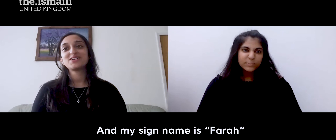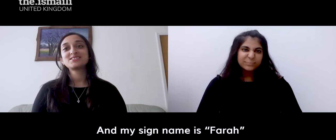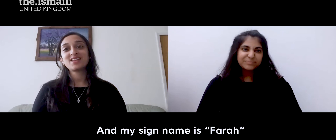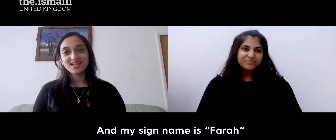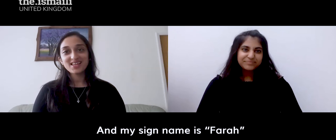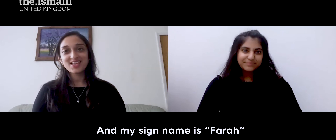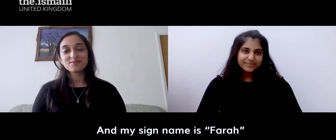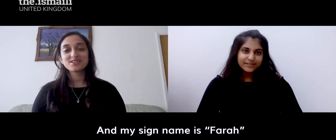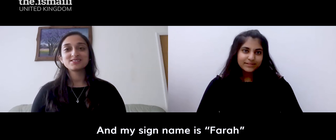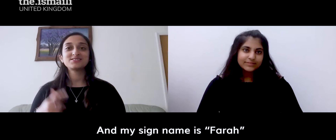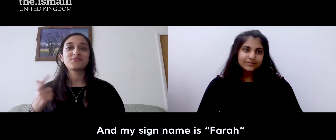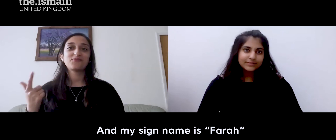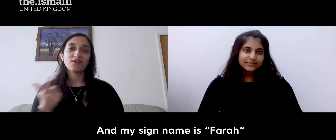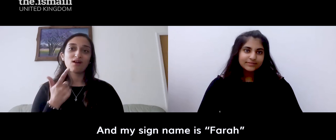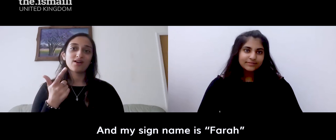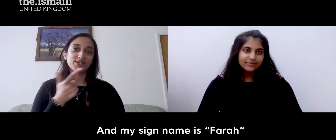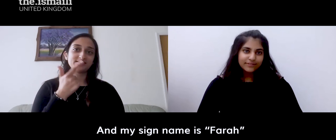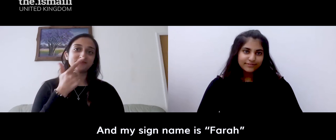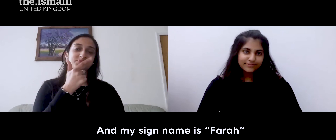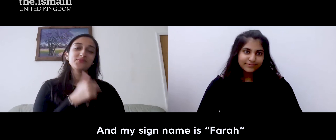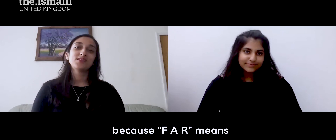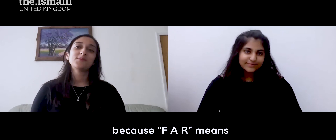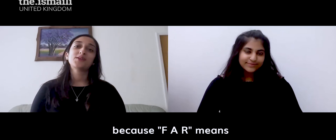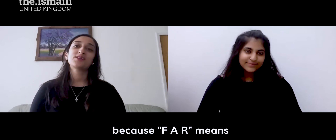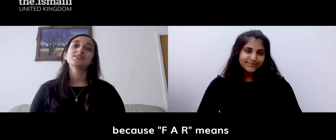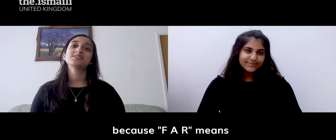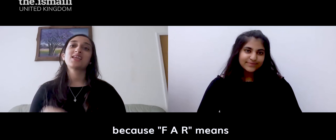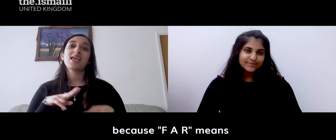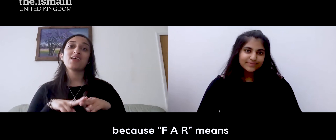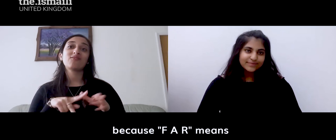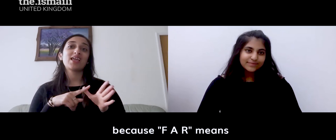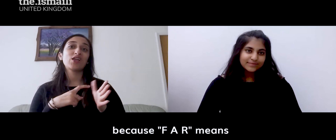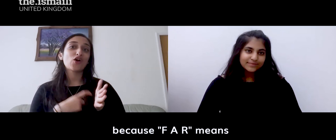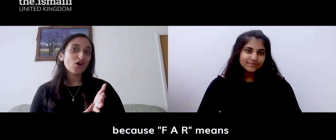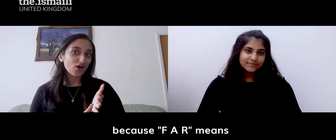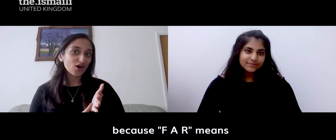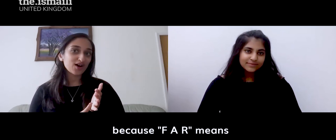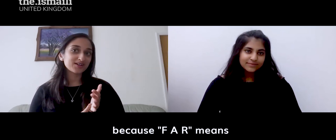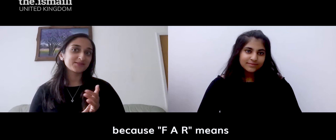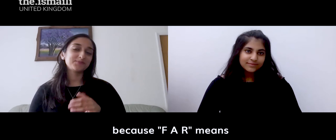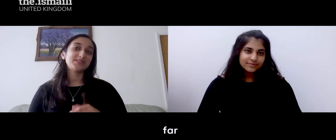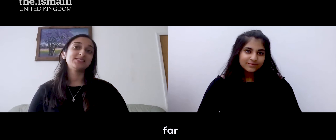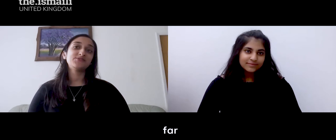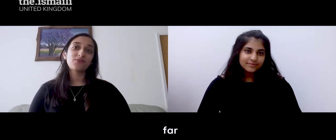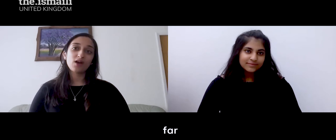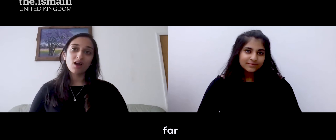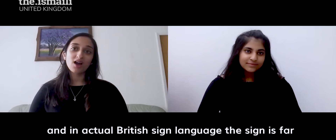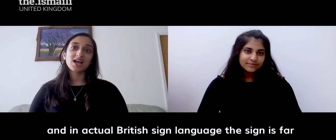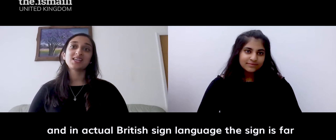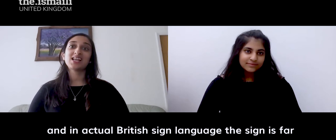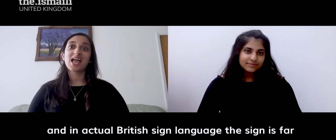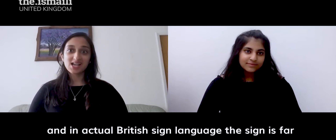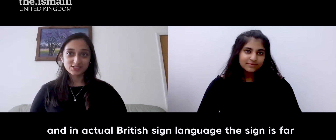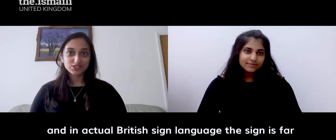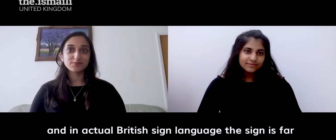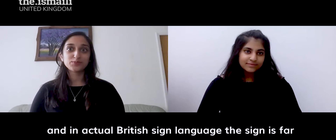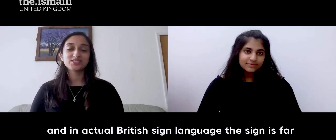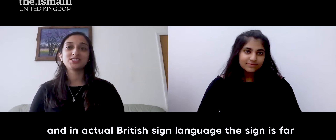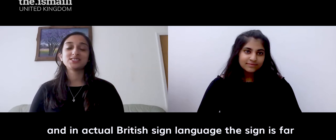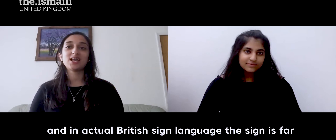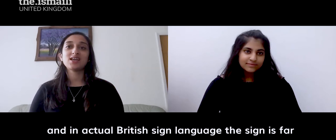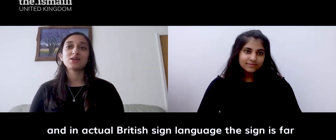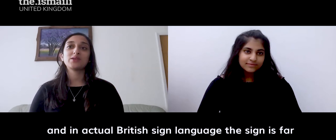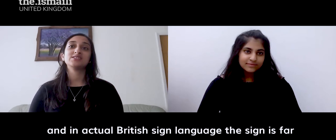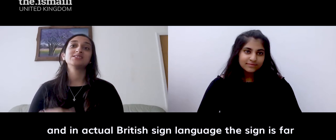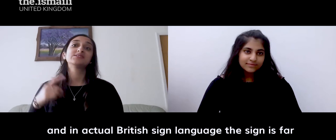And my sign name is Farah. Because A-R means far, and in